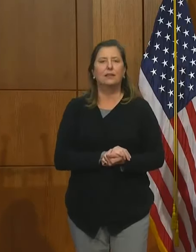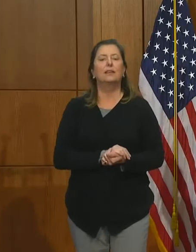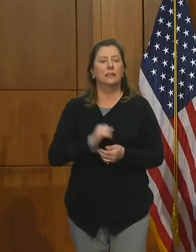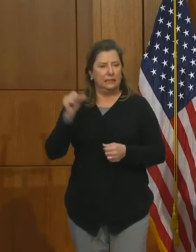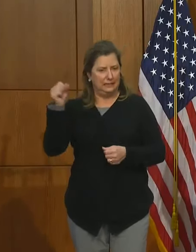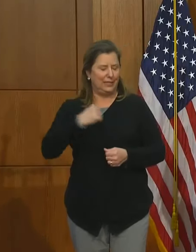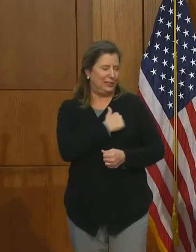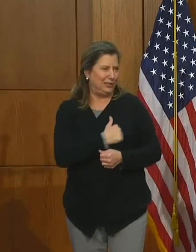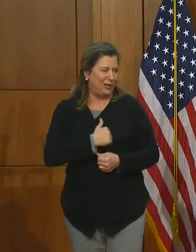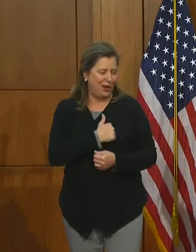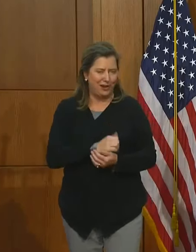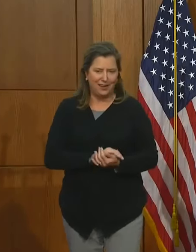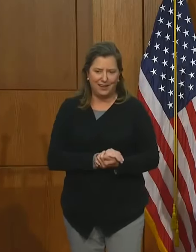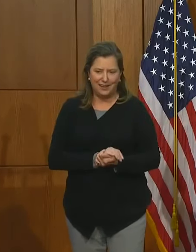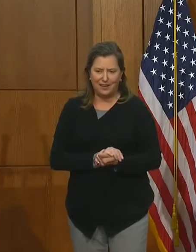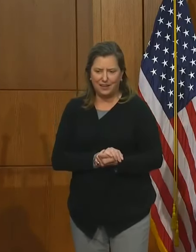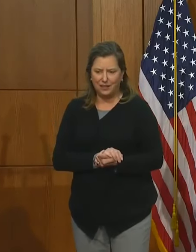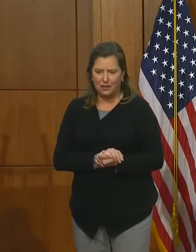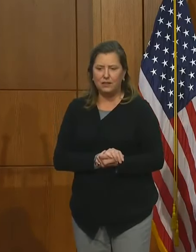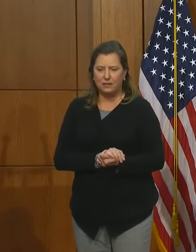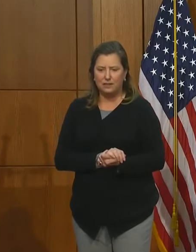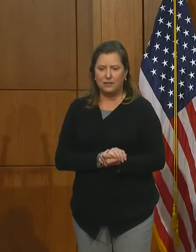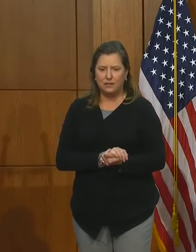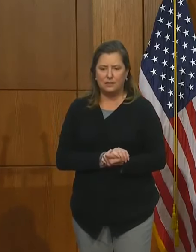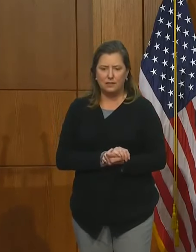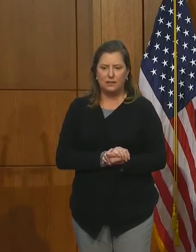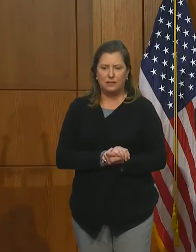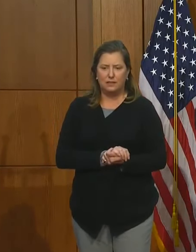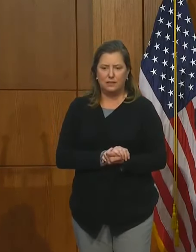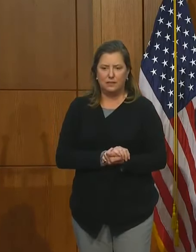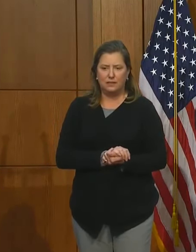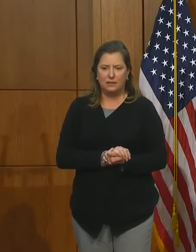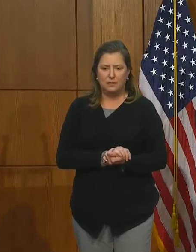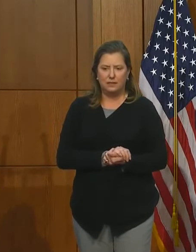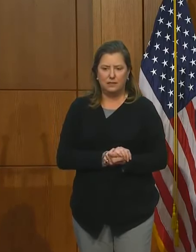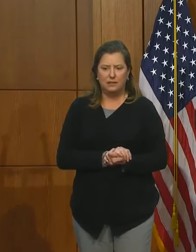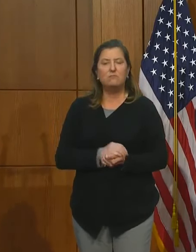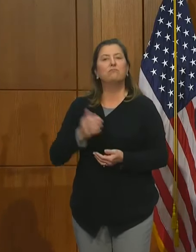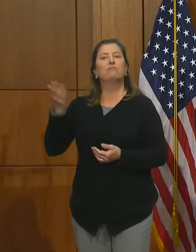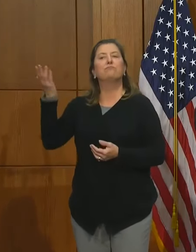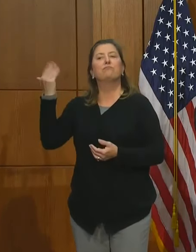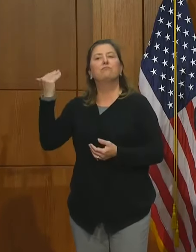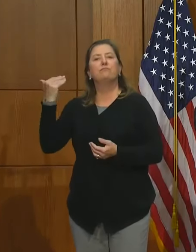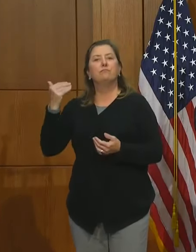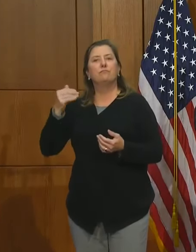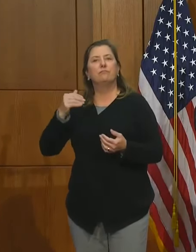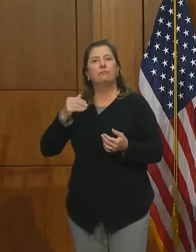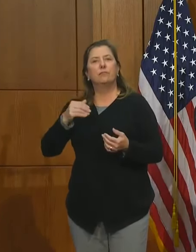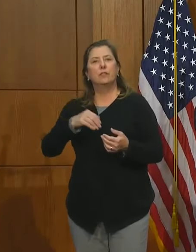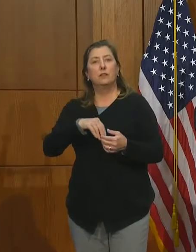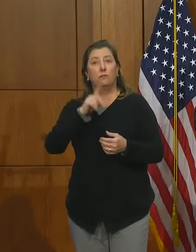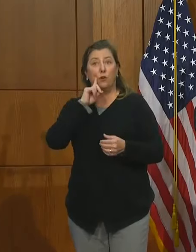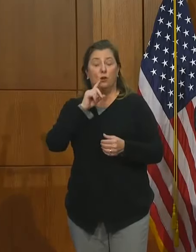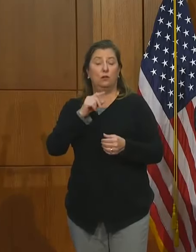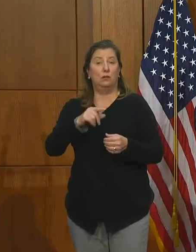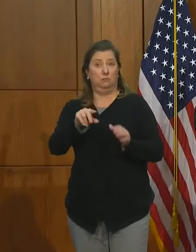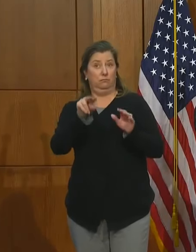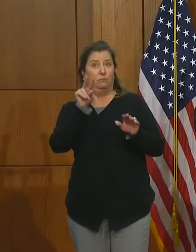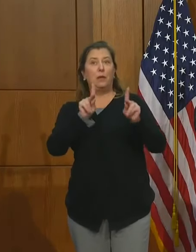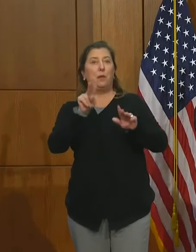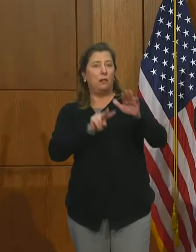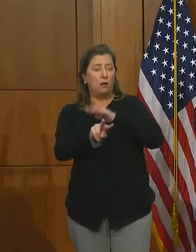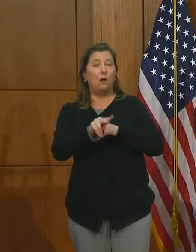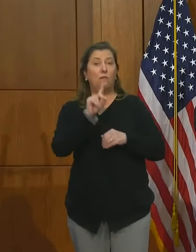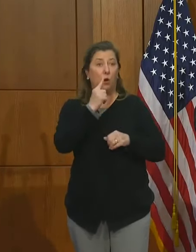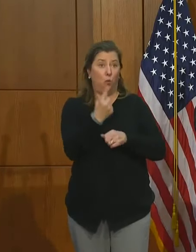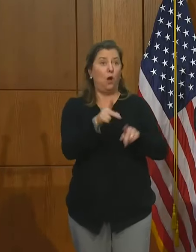Yes, sorry about that. So early on, there were models for every one case that the state